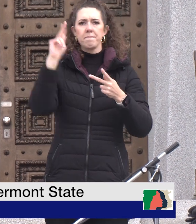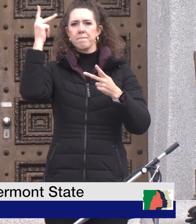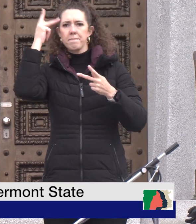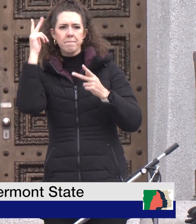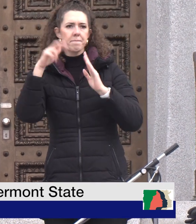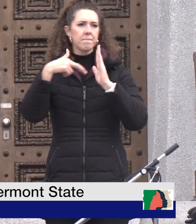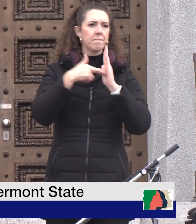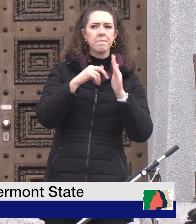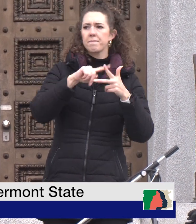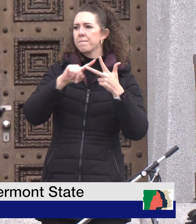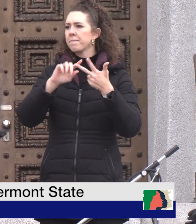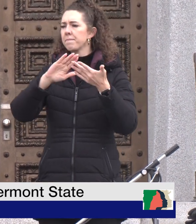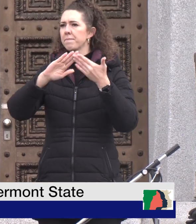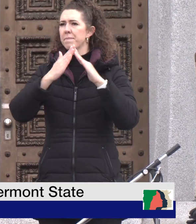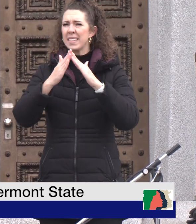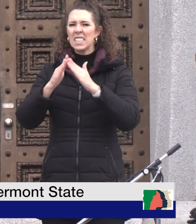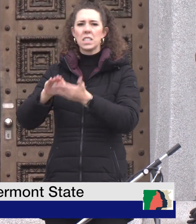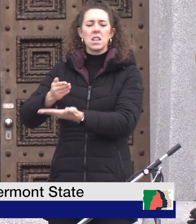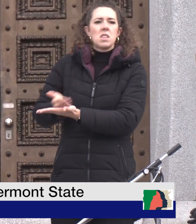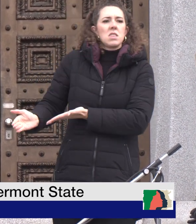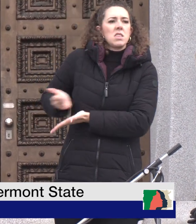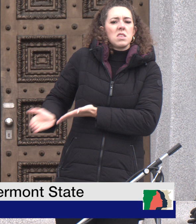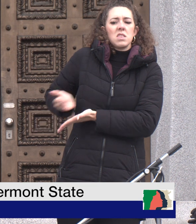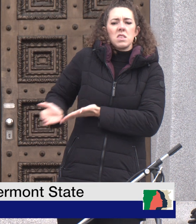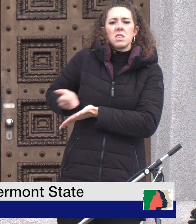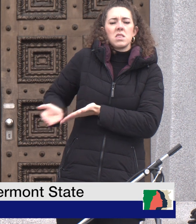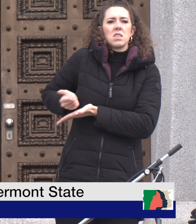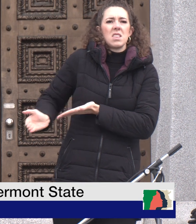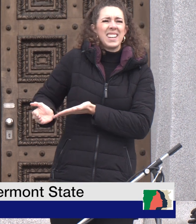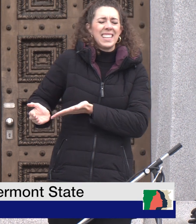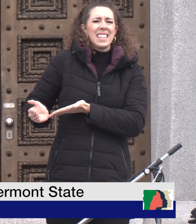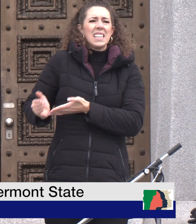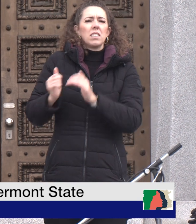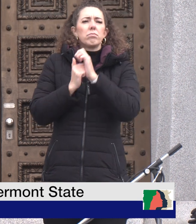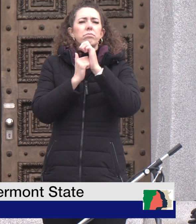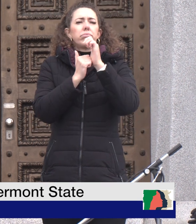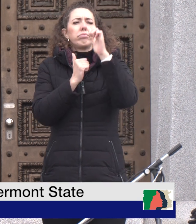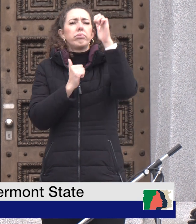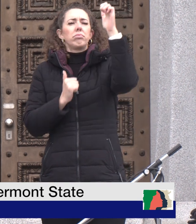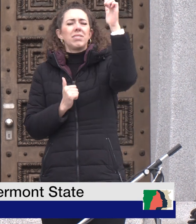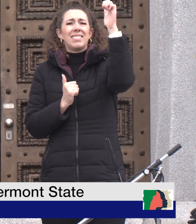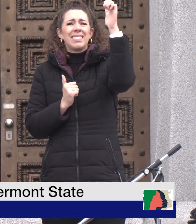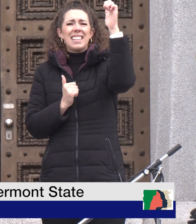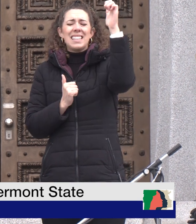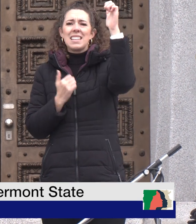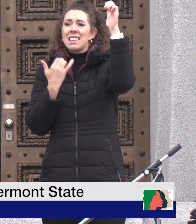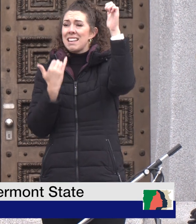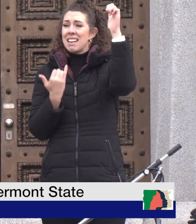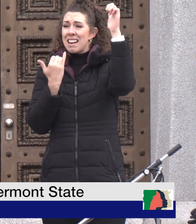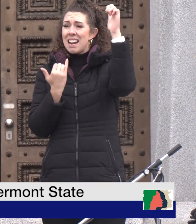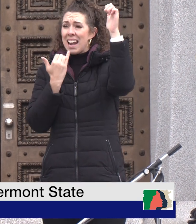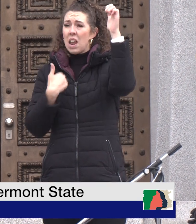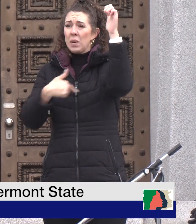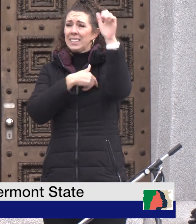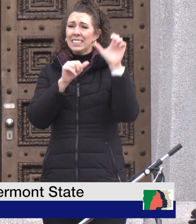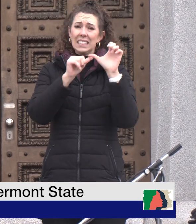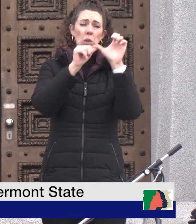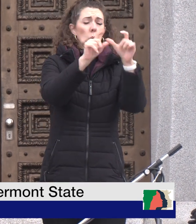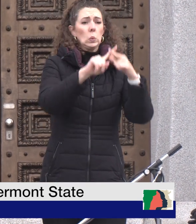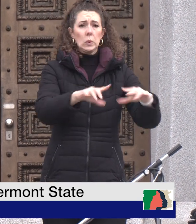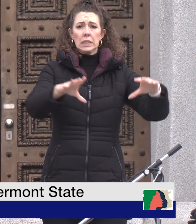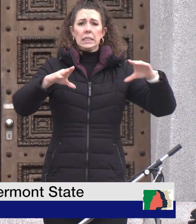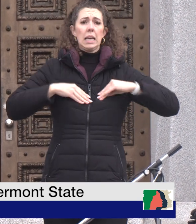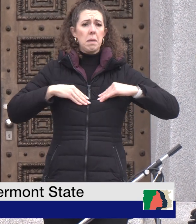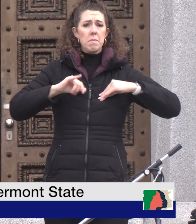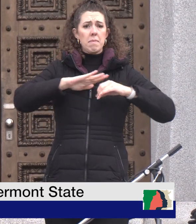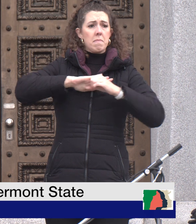communities, and we lose so much. We can no longer lose and work in a spirit of deficit,